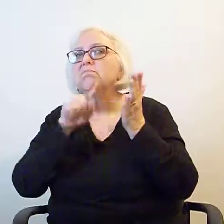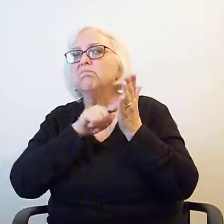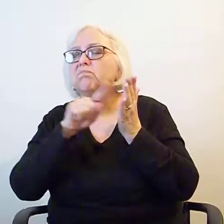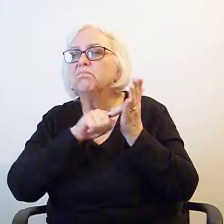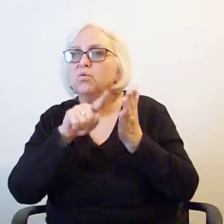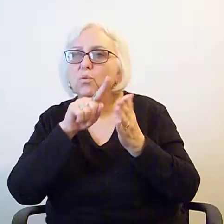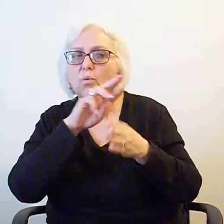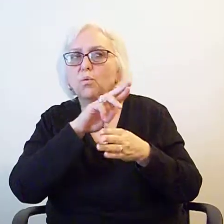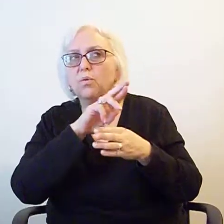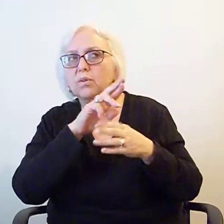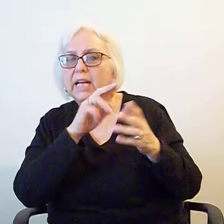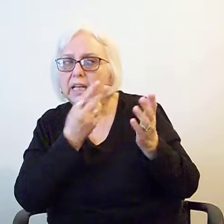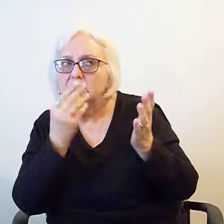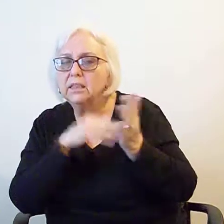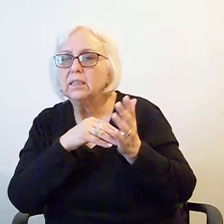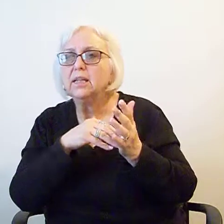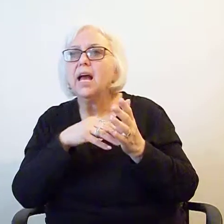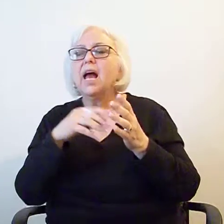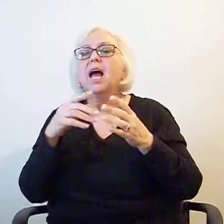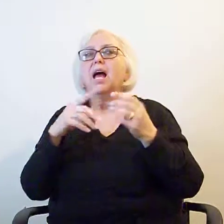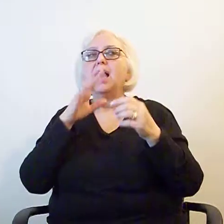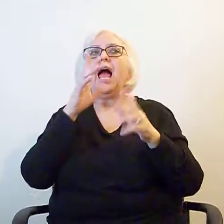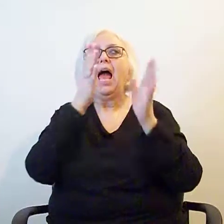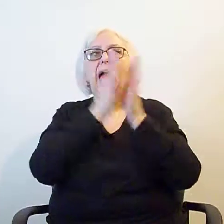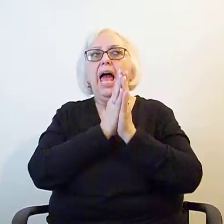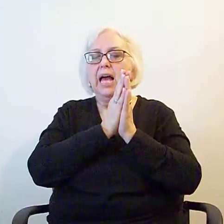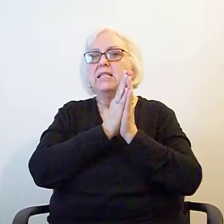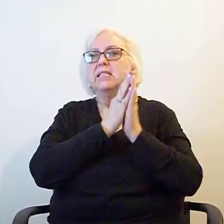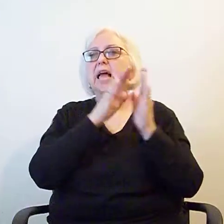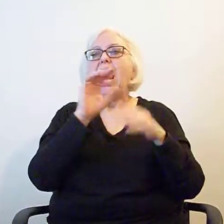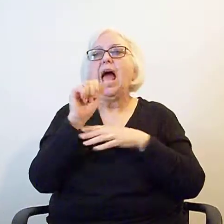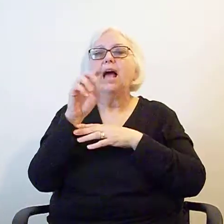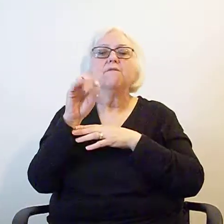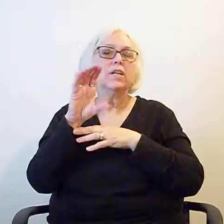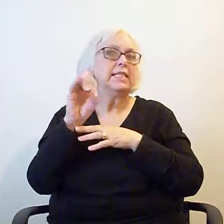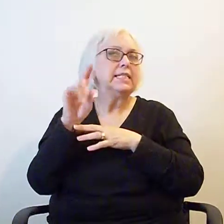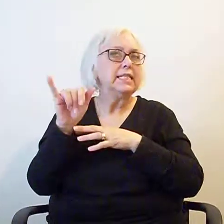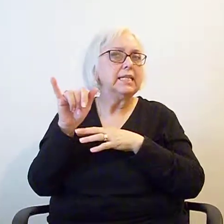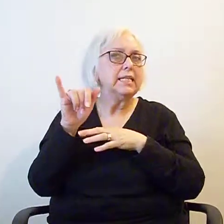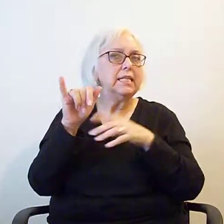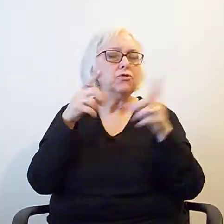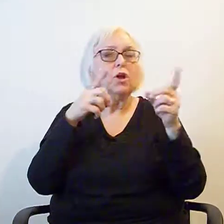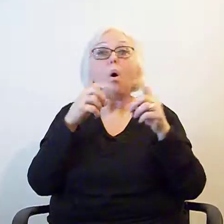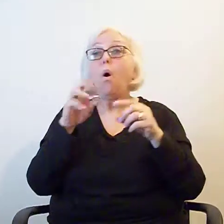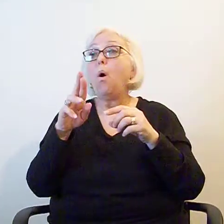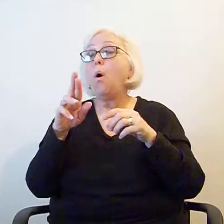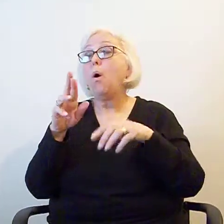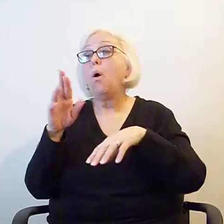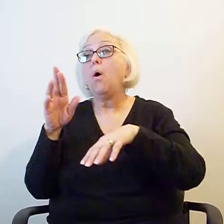consult with the advocacy services, or seek legal assistance of your choice at your own expense.